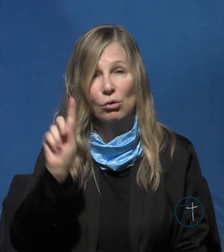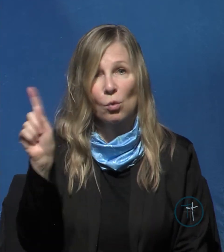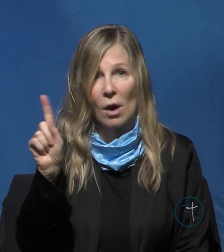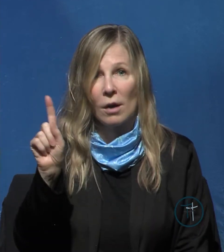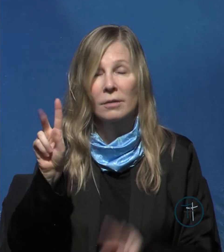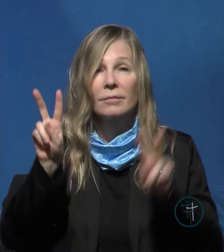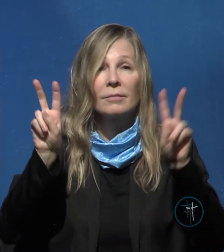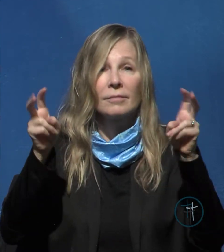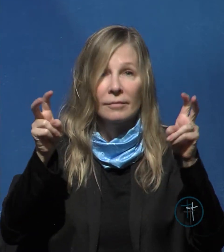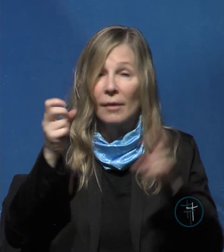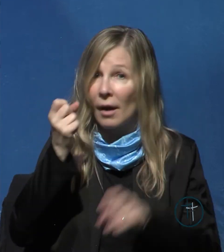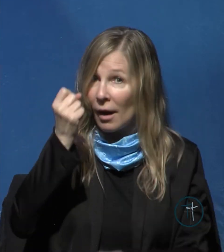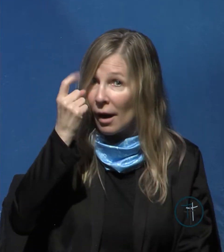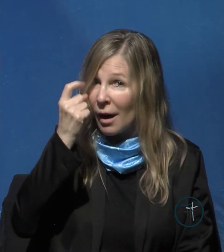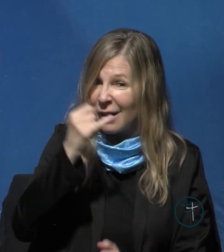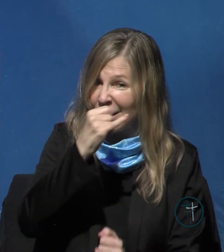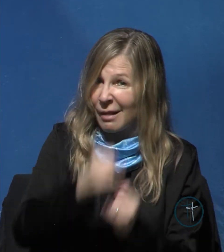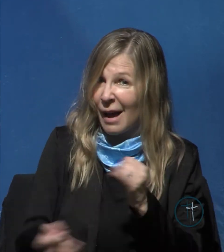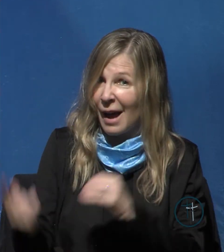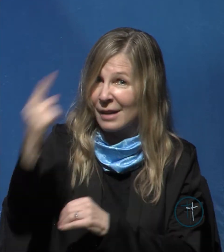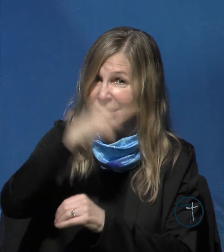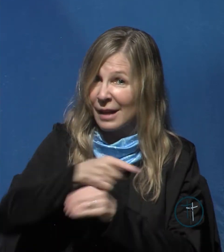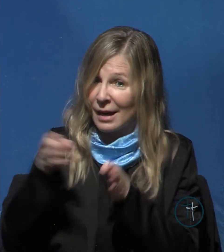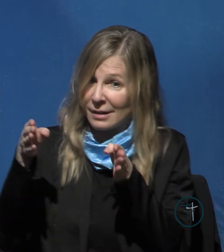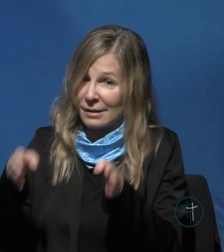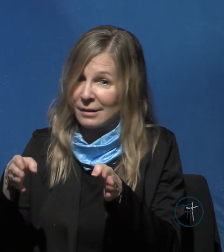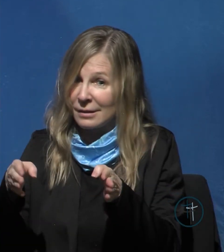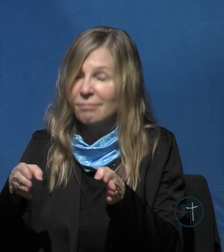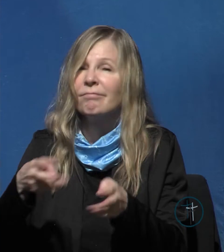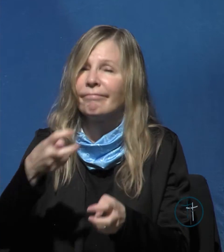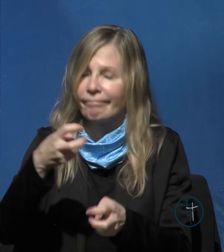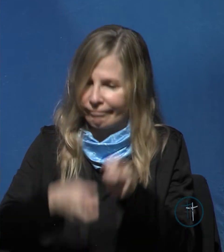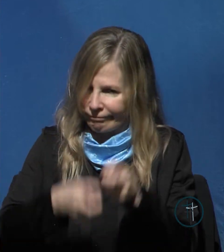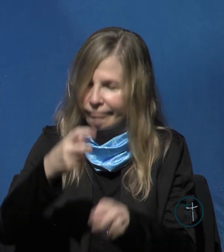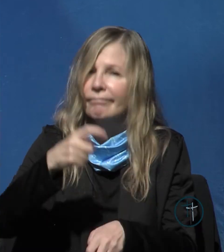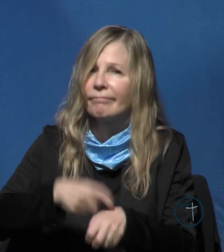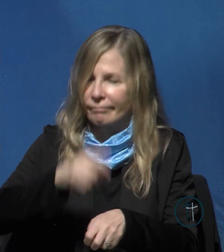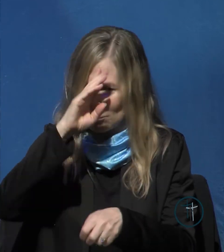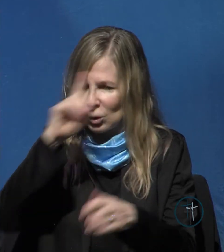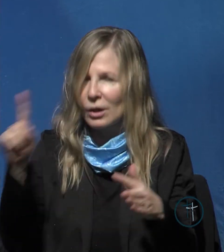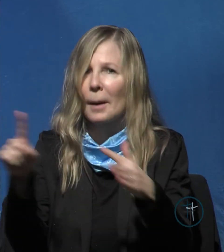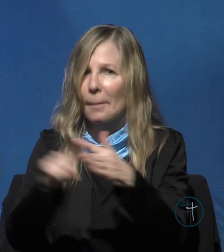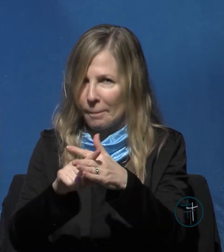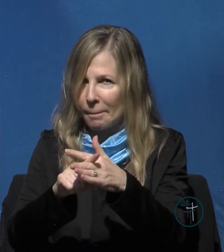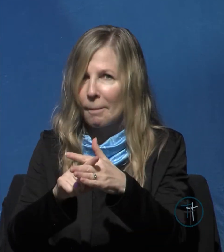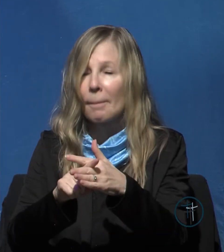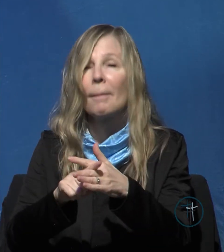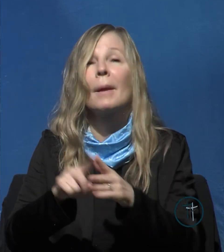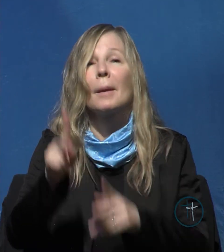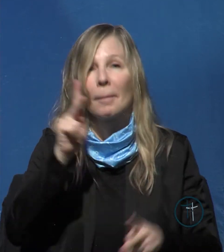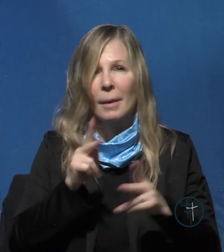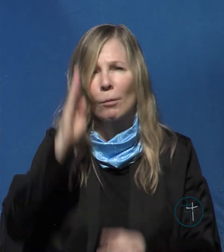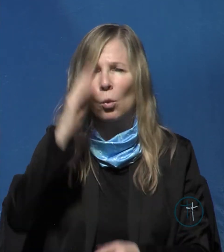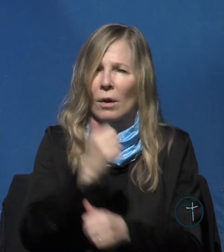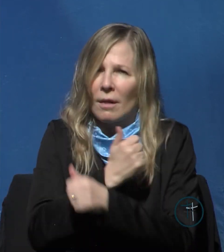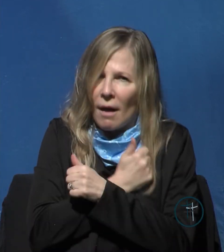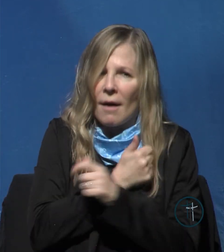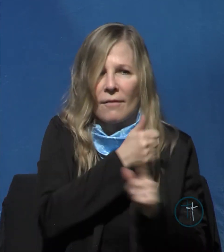"But realize this, that in the last days, difficult times will come. For men will be lovers of